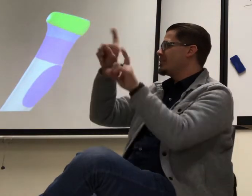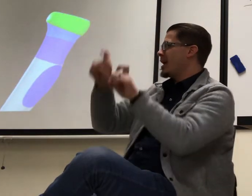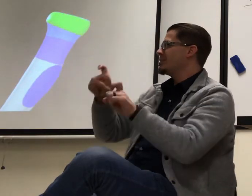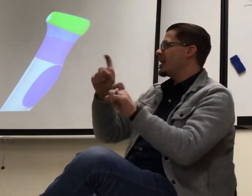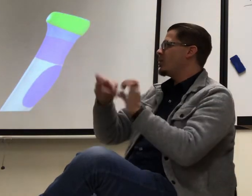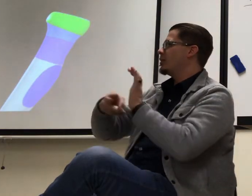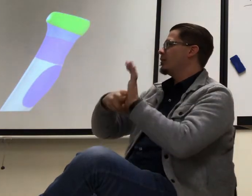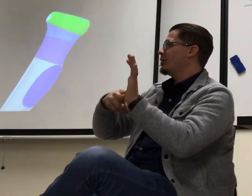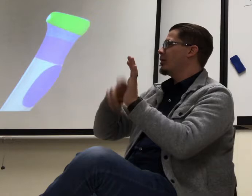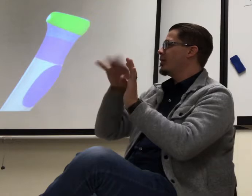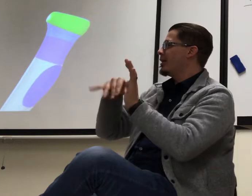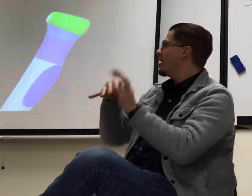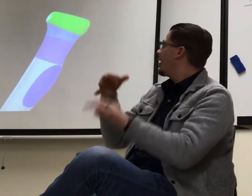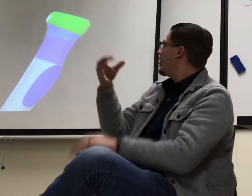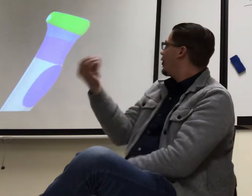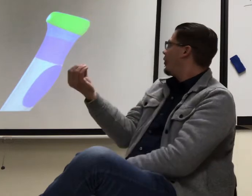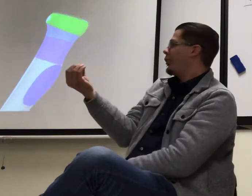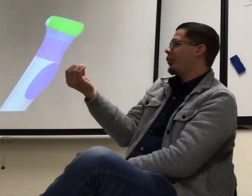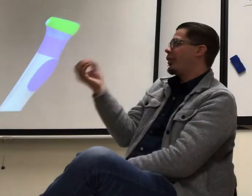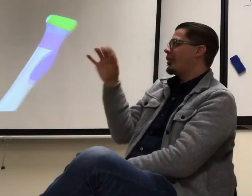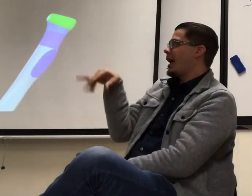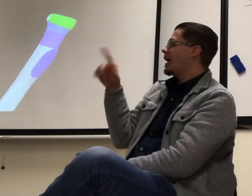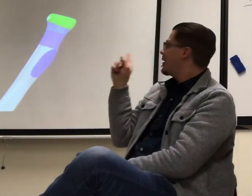that knobby-looking end,